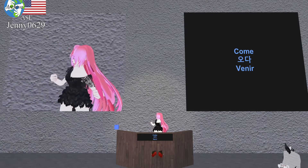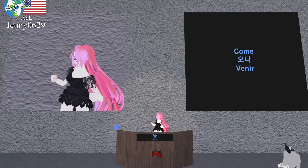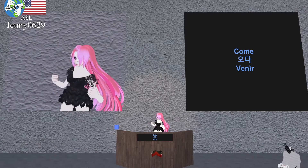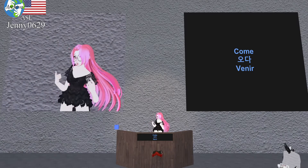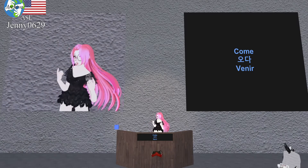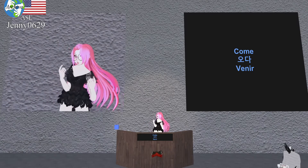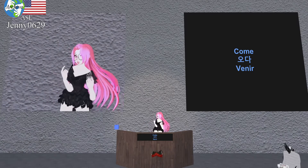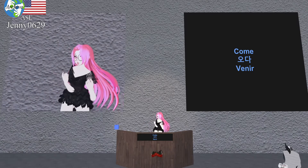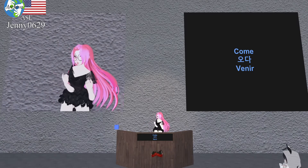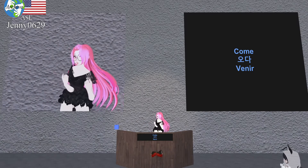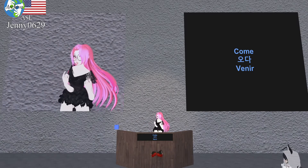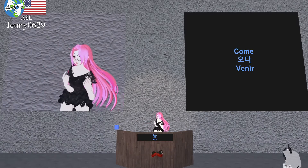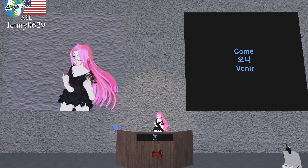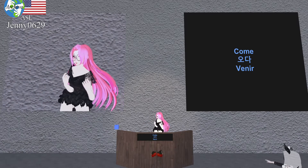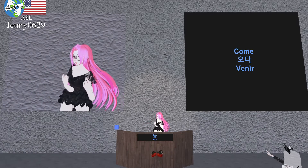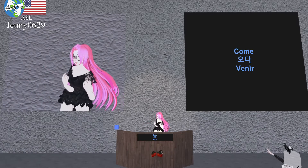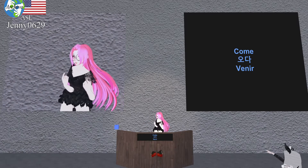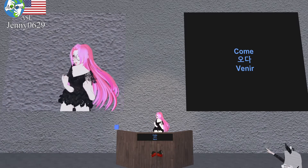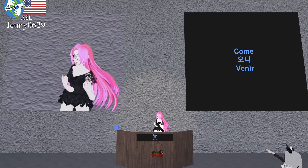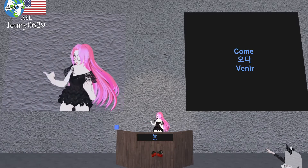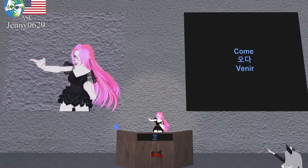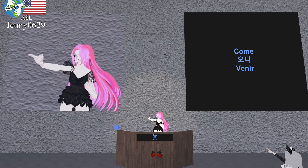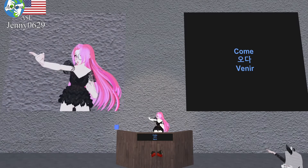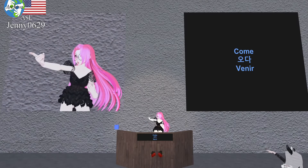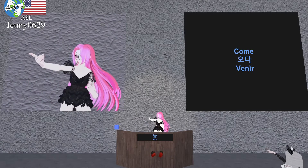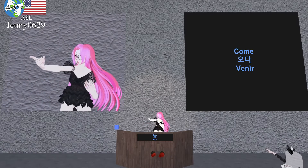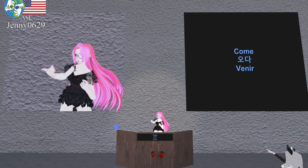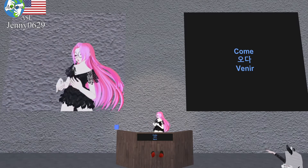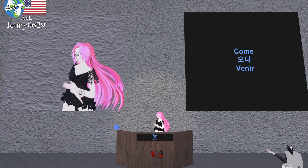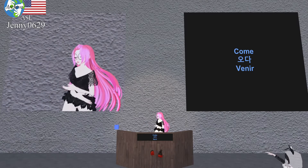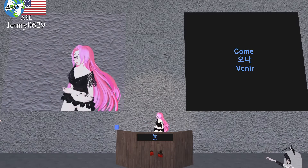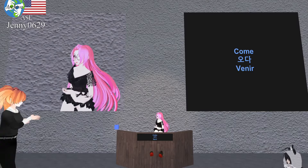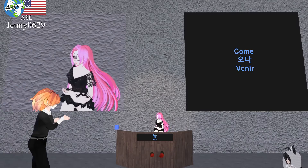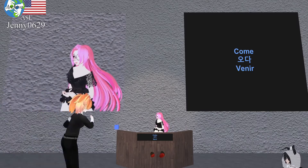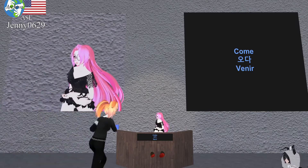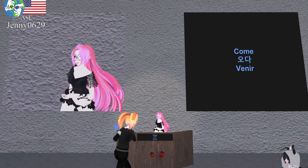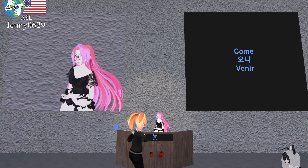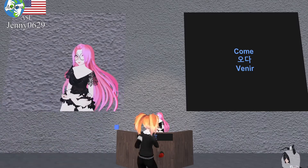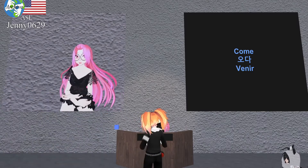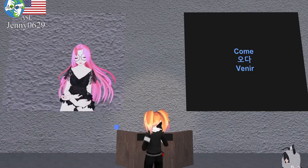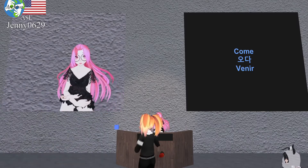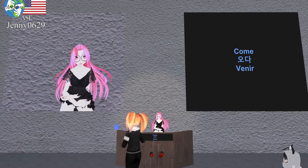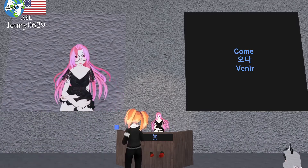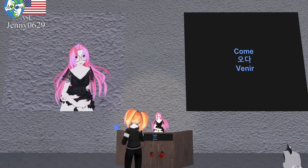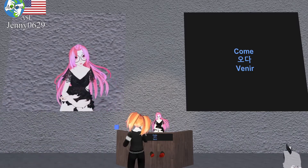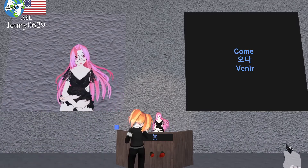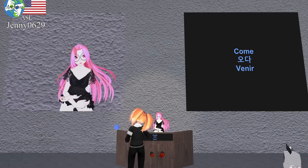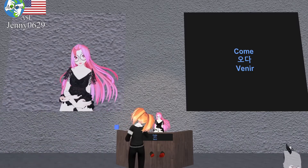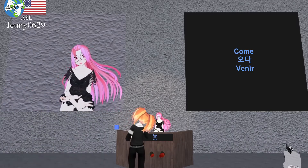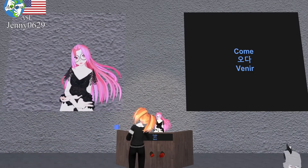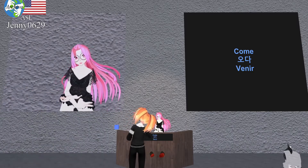right, cool. Let's see. Any other questions? Oh, what's up, Shaw?